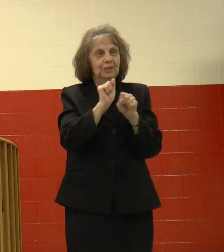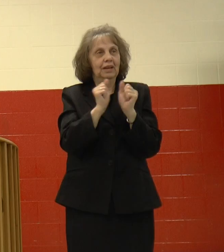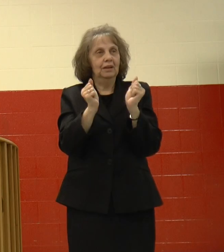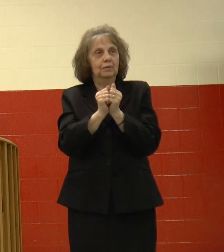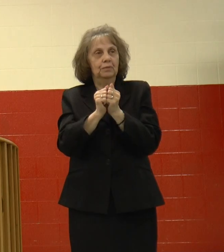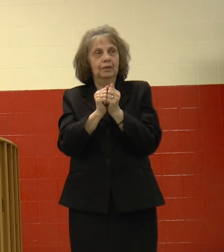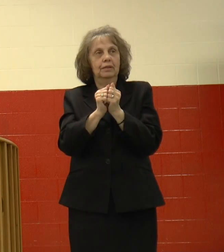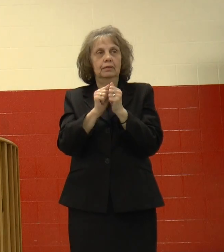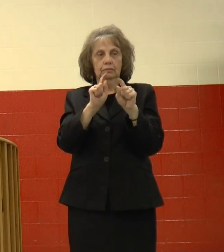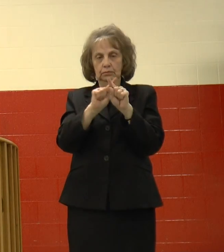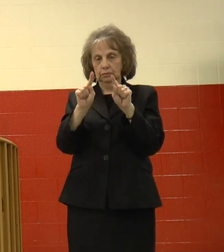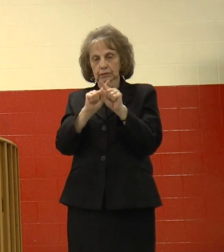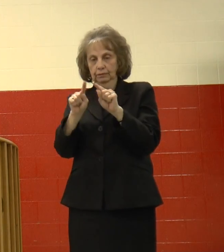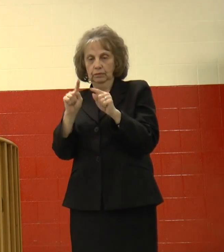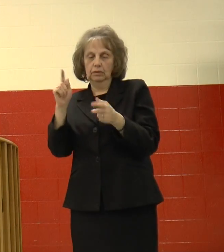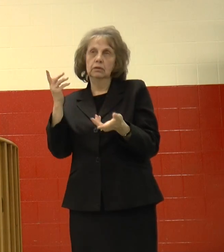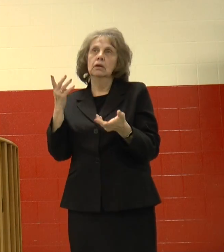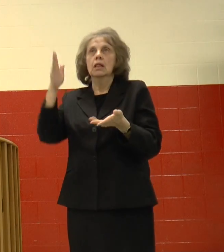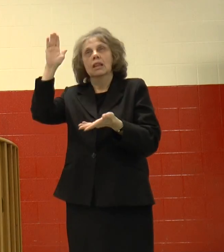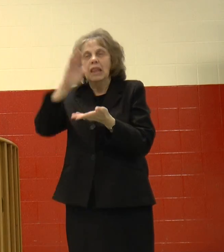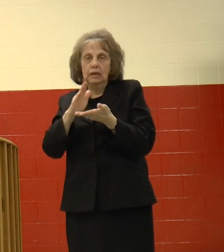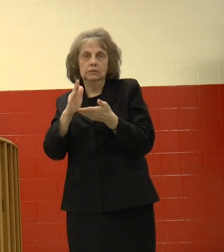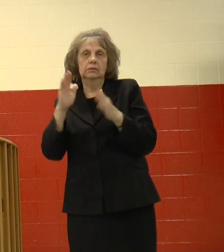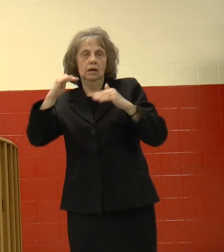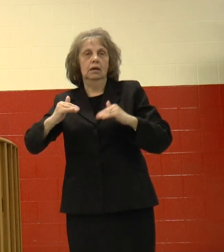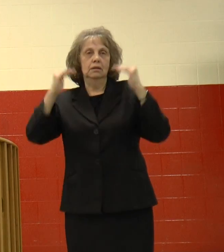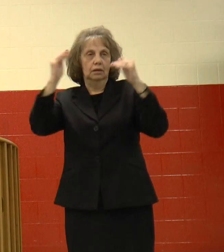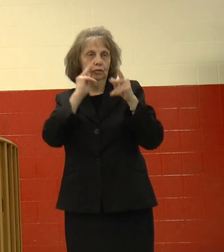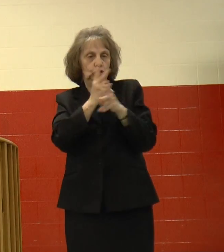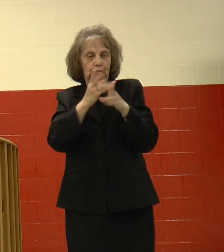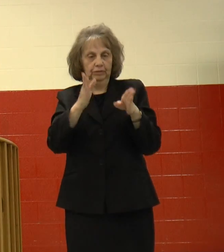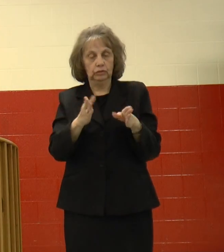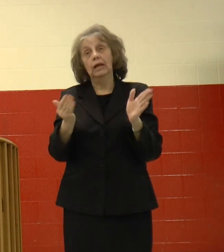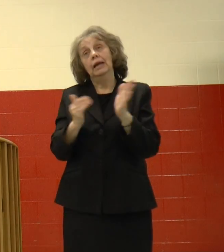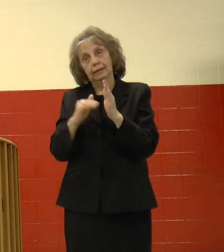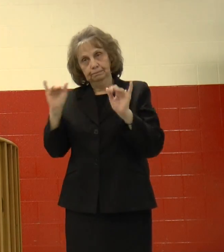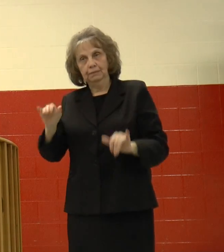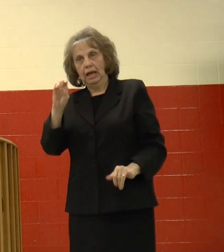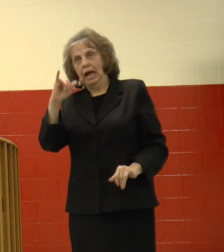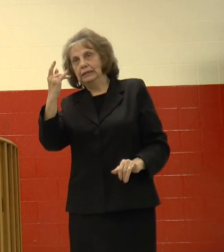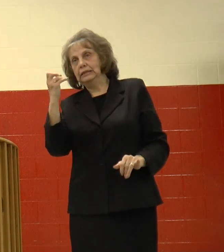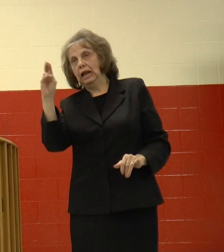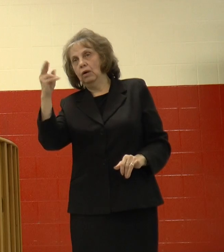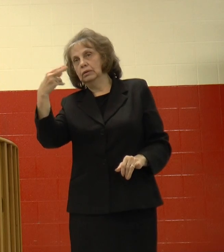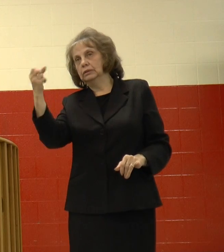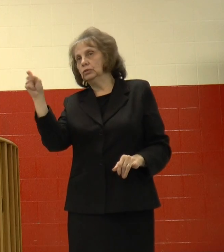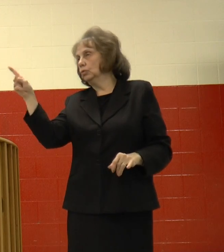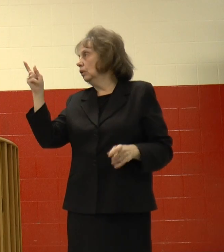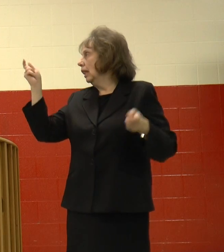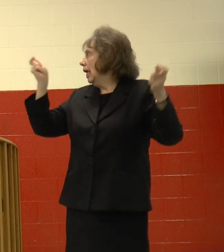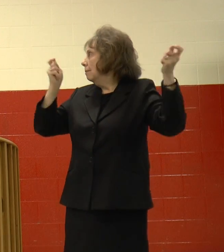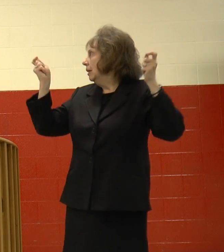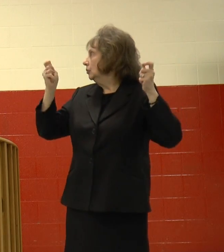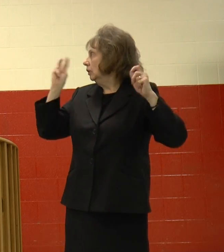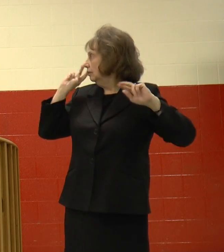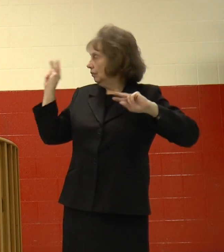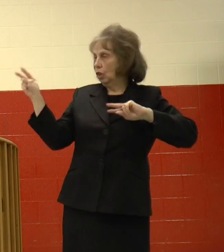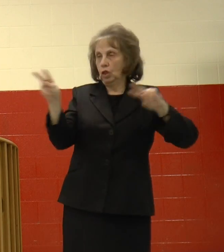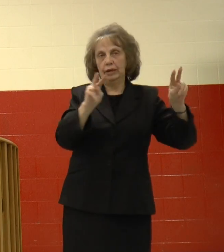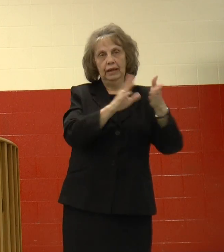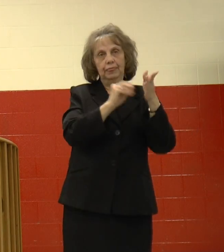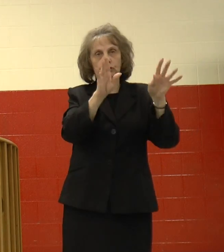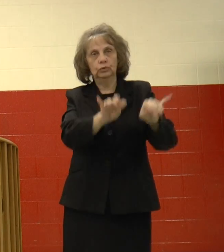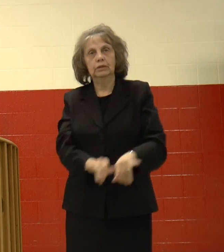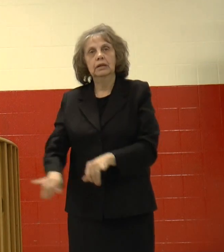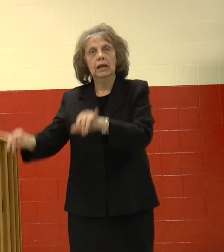lower levels of adult supervision. Again, this is Eisenhower High School. This is the administrative area overlooking a student commons. This